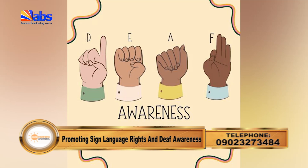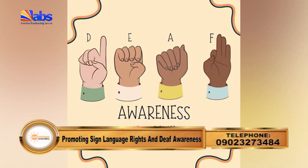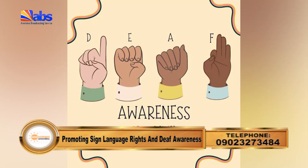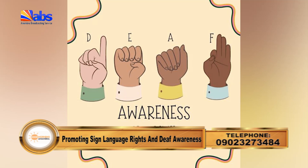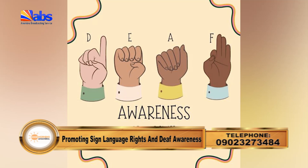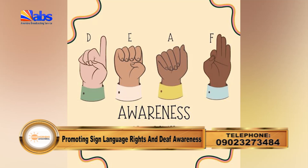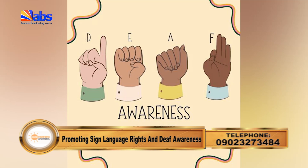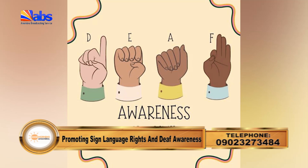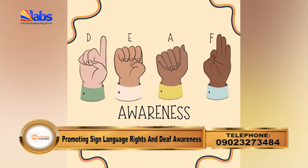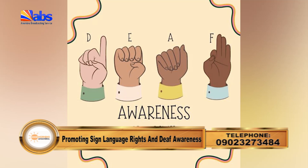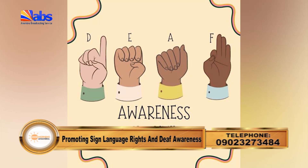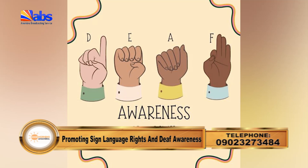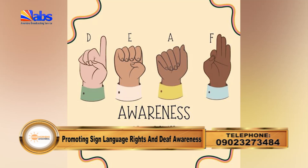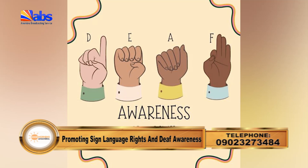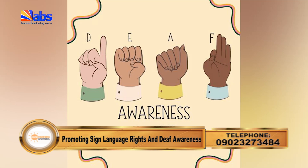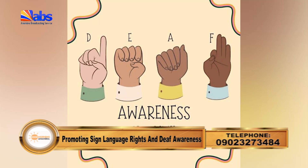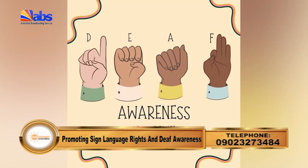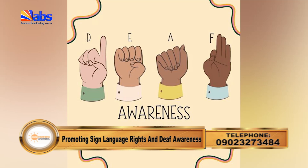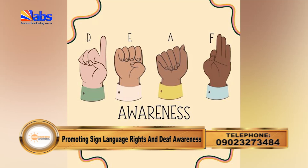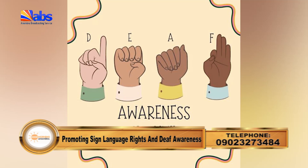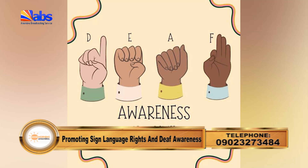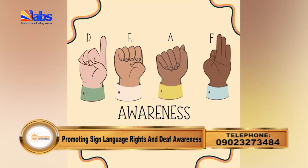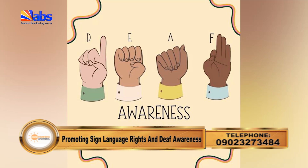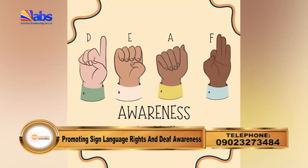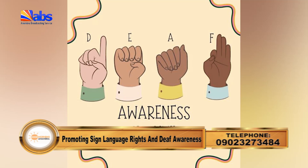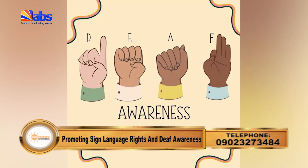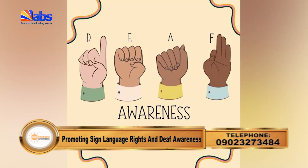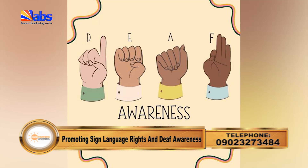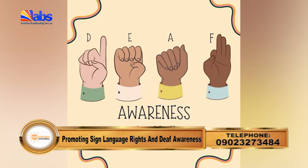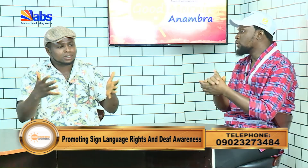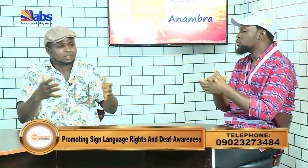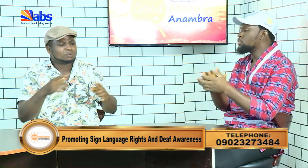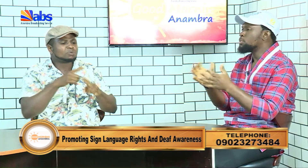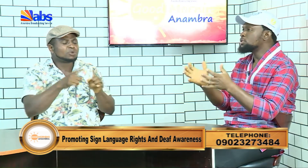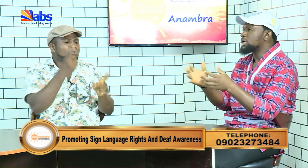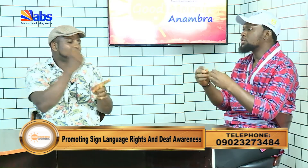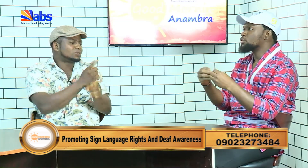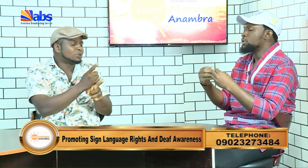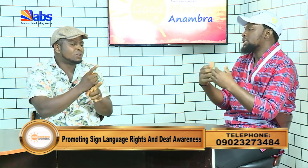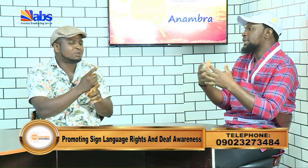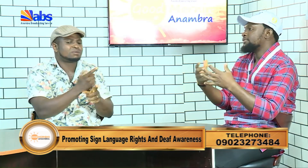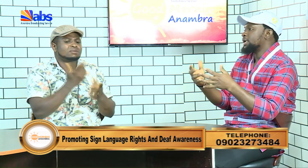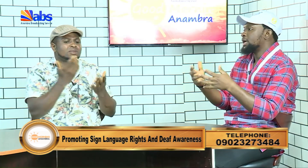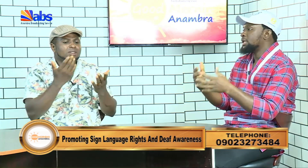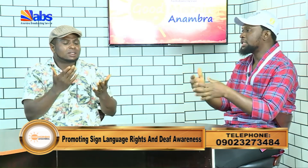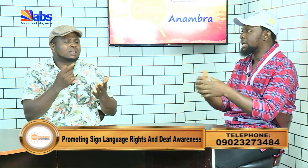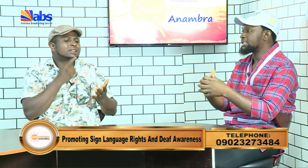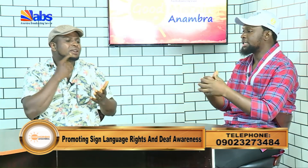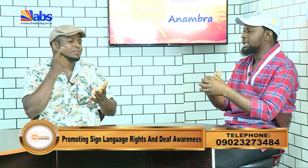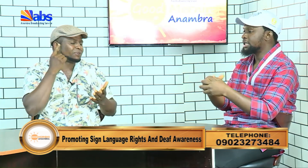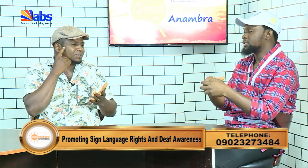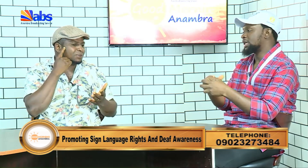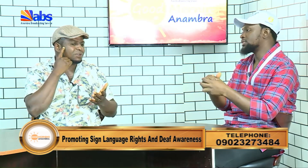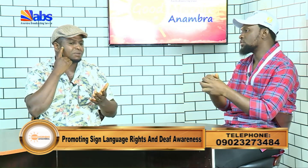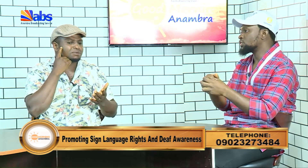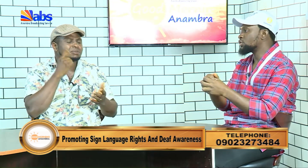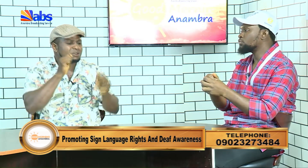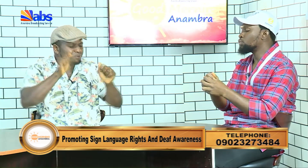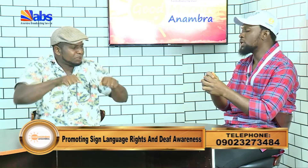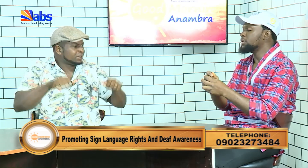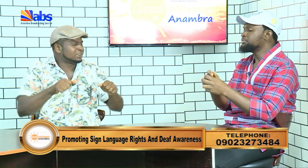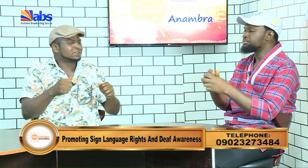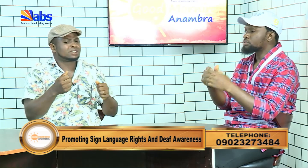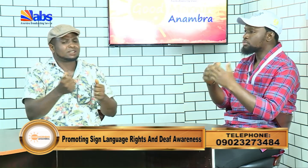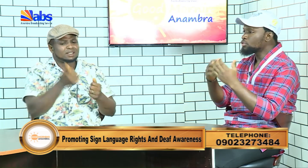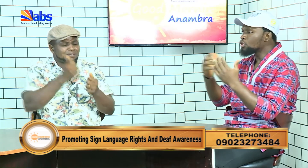Ojo River, we have deaf schools at Owerri. So most times, so we the deaf leaders in this association,